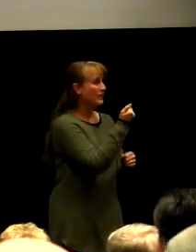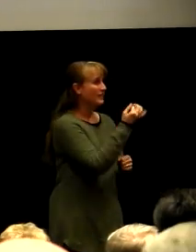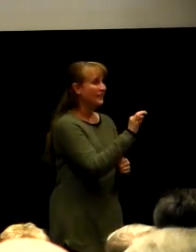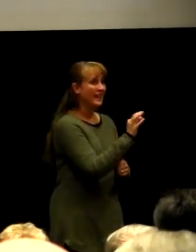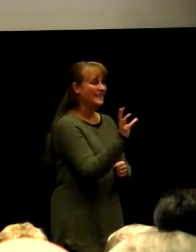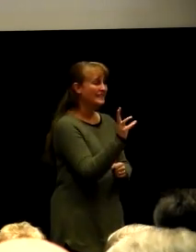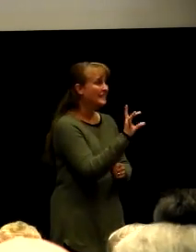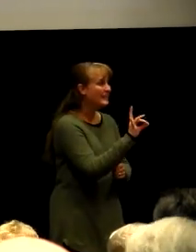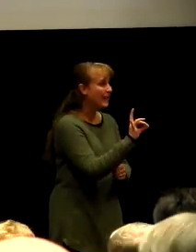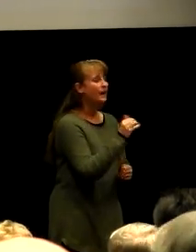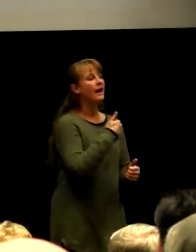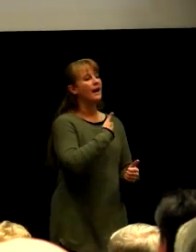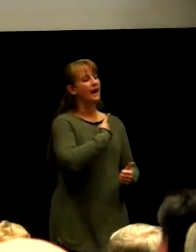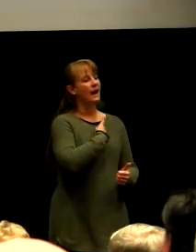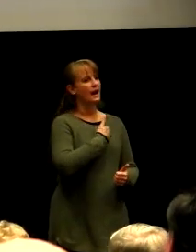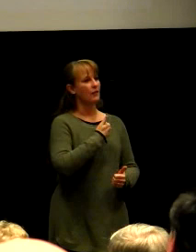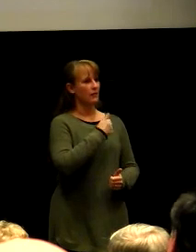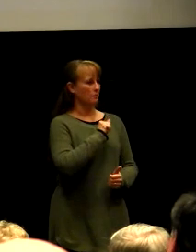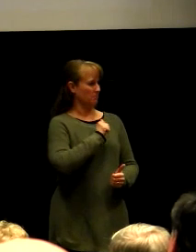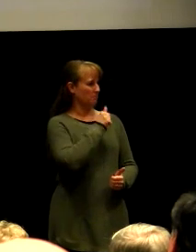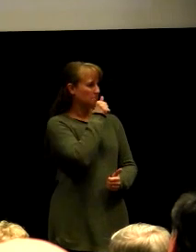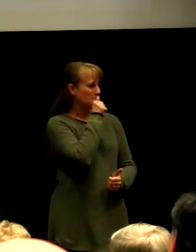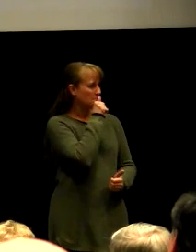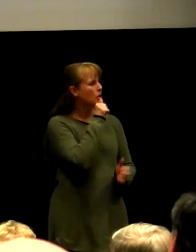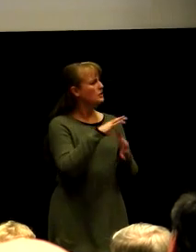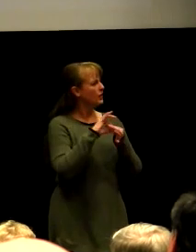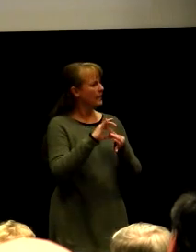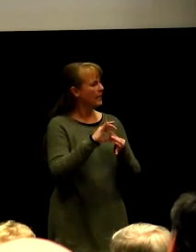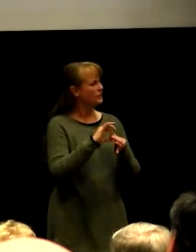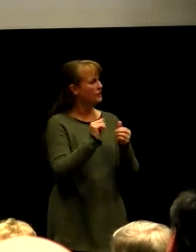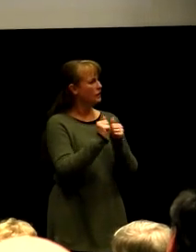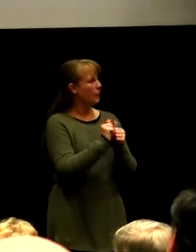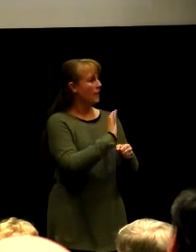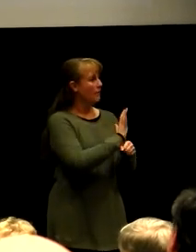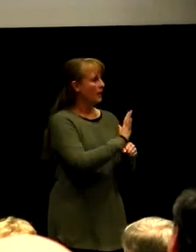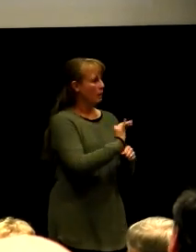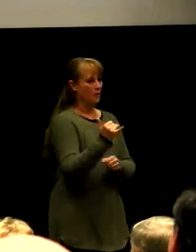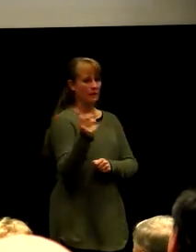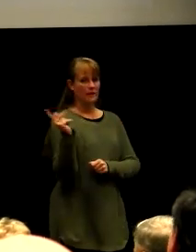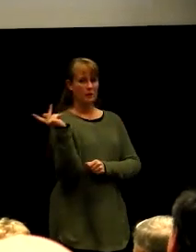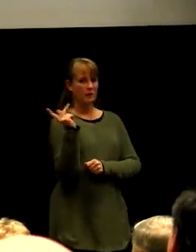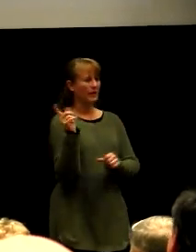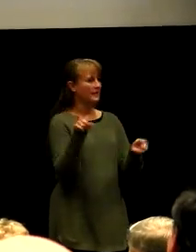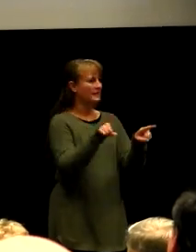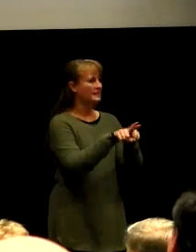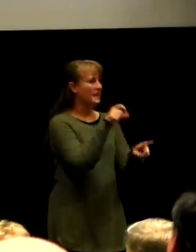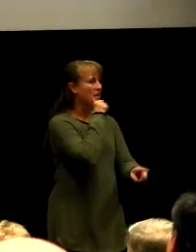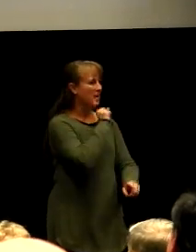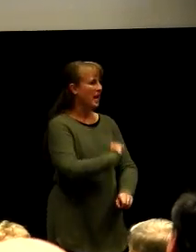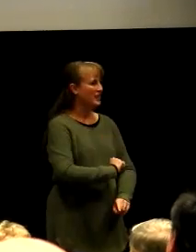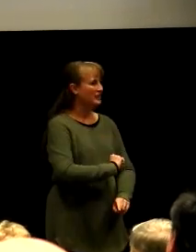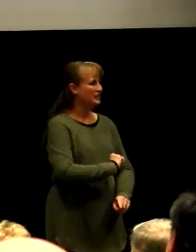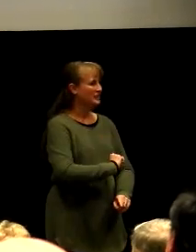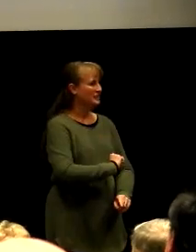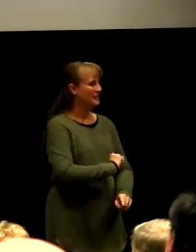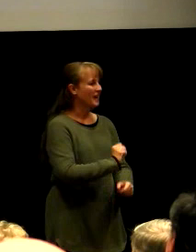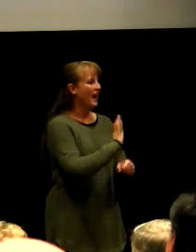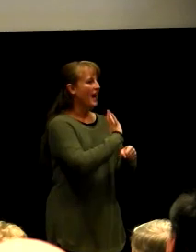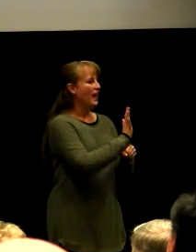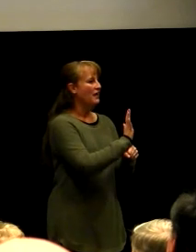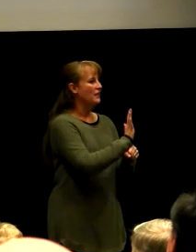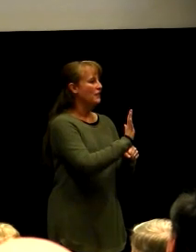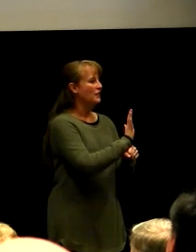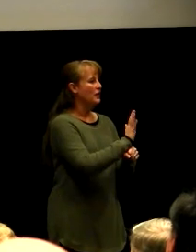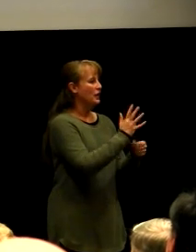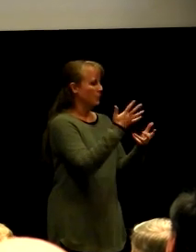So I have a personal connection with this film. We're the same age. The film was released in